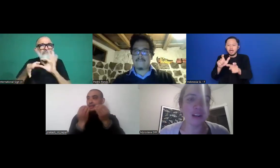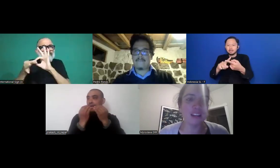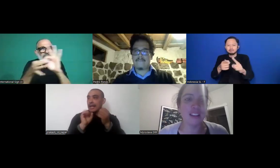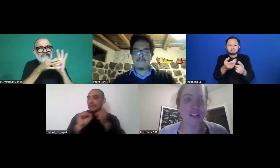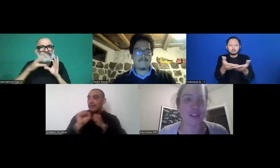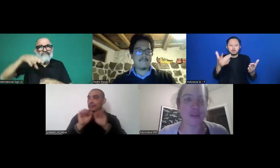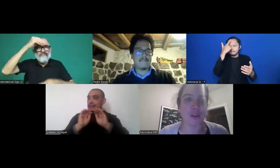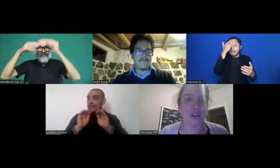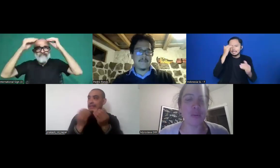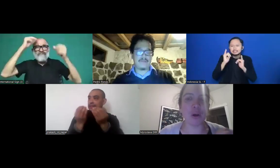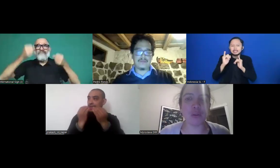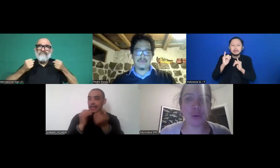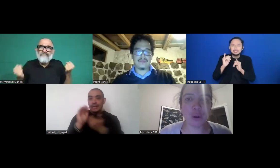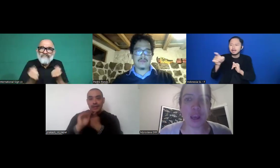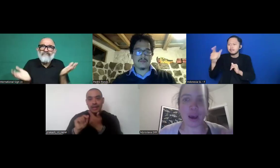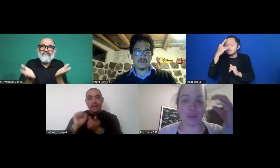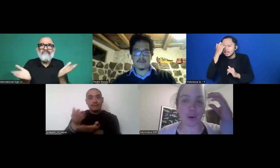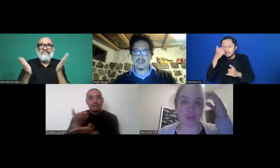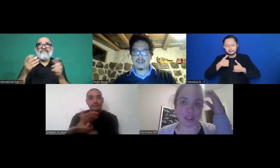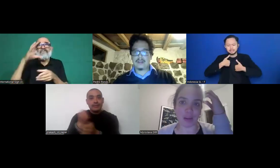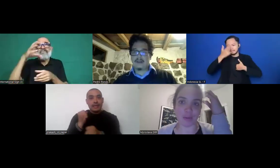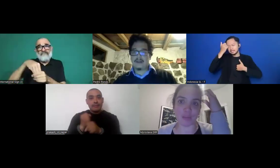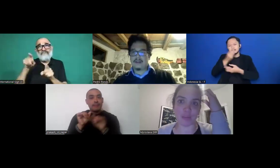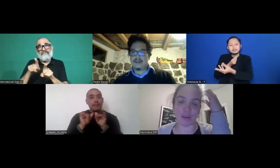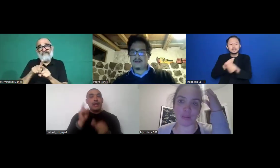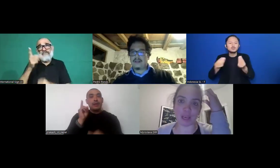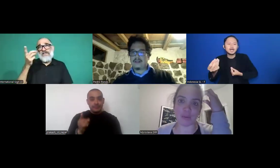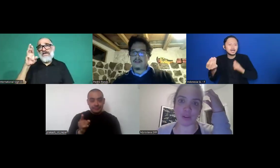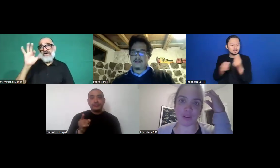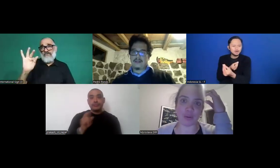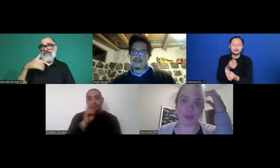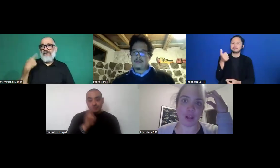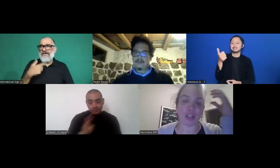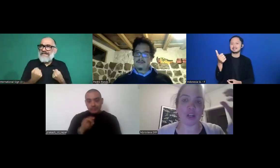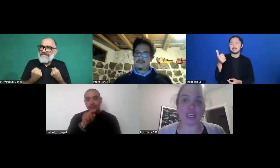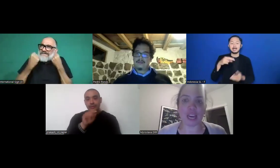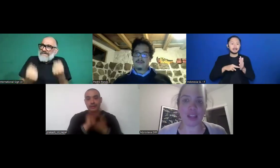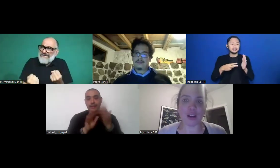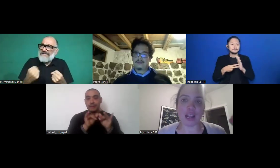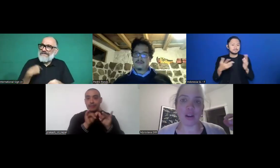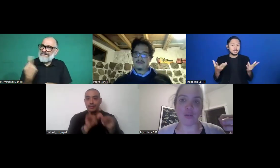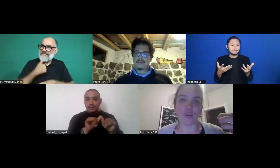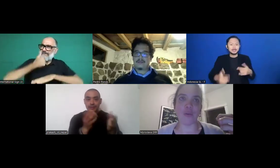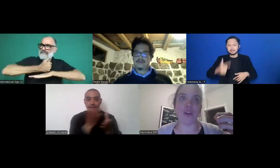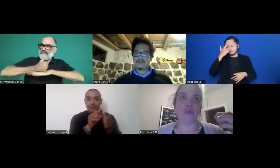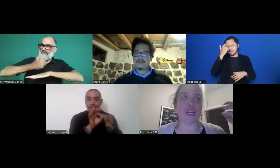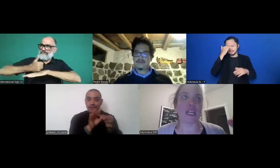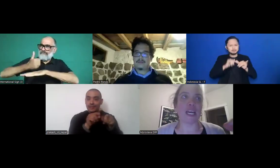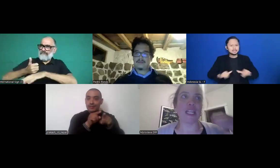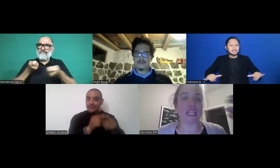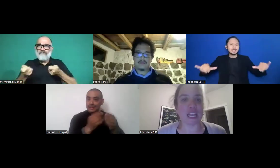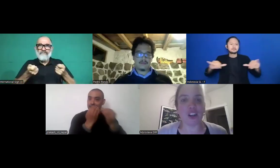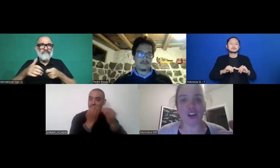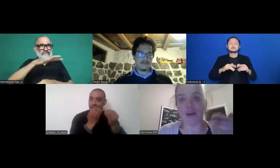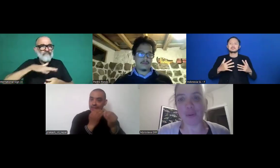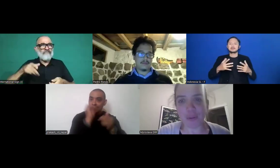for grantees to learn from each other, but also over time to be able to learn together and also recognize